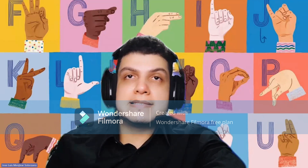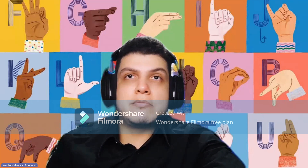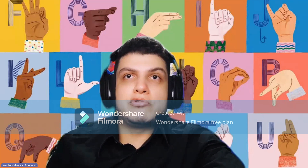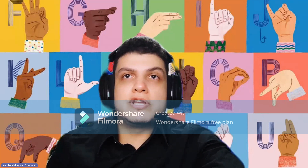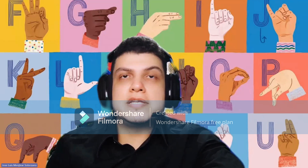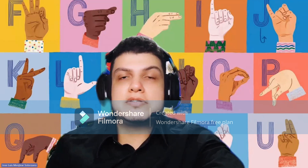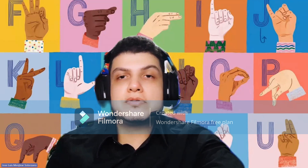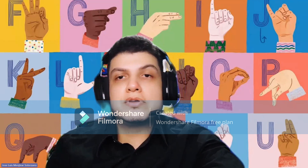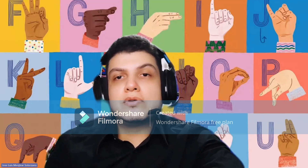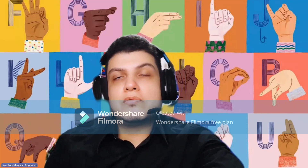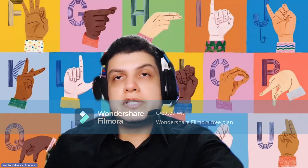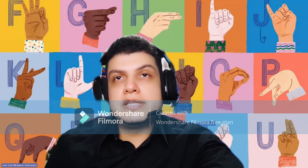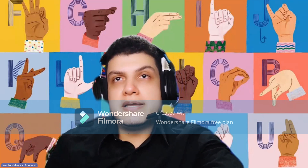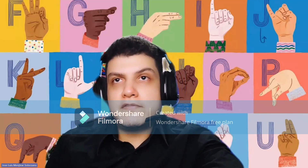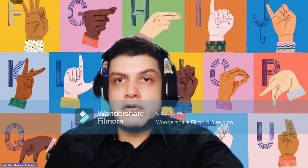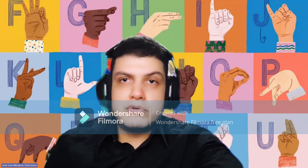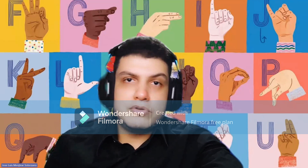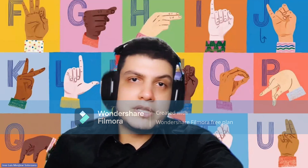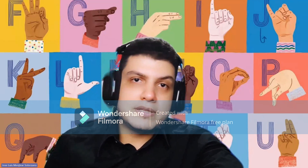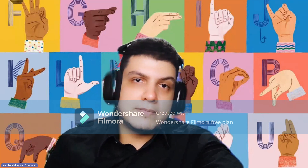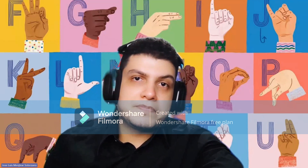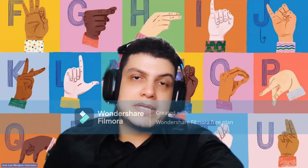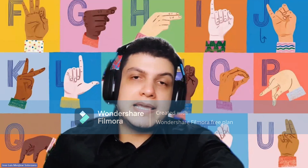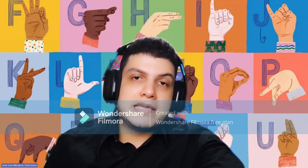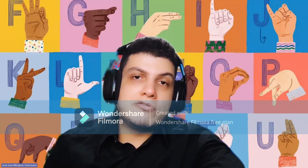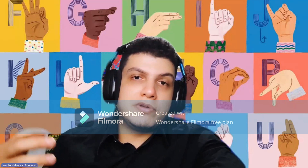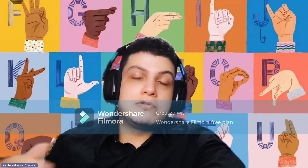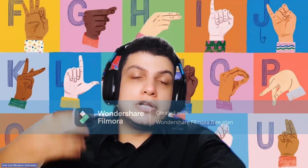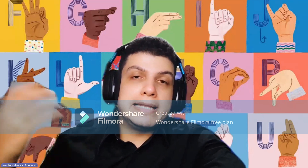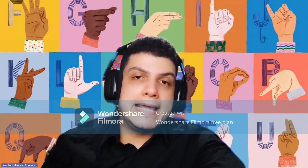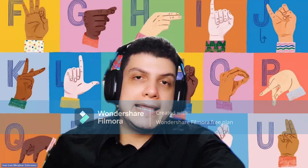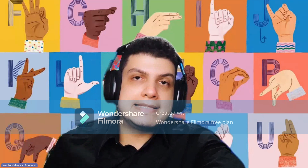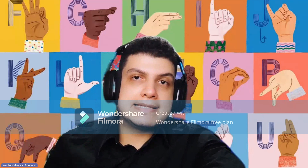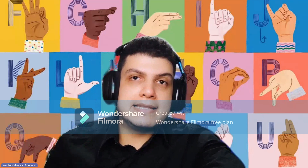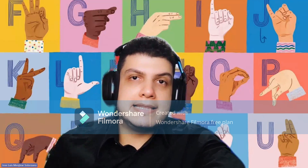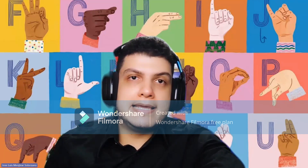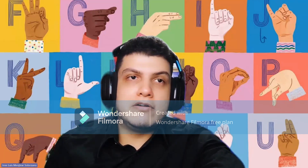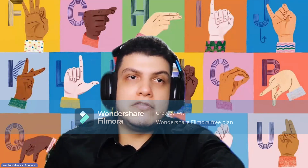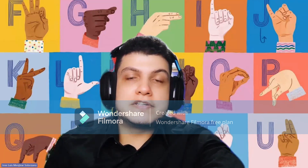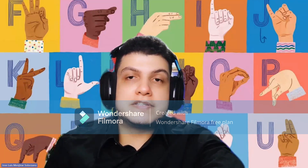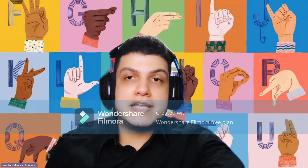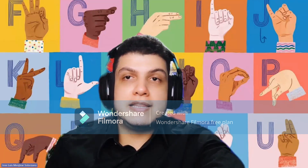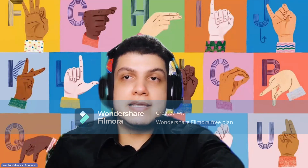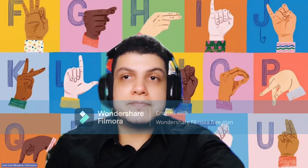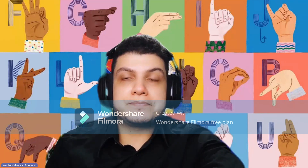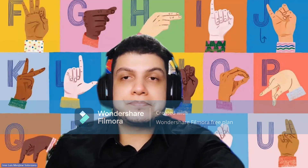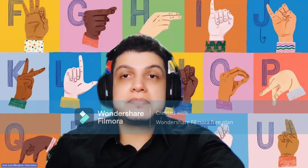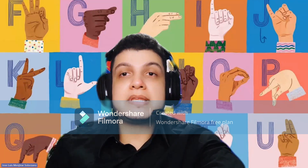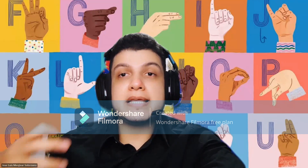the communication with the deaf community, and it will enhance the understanding, and